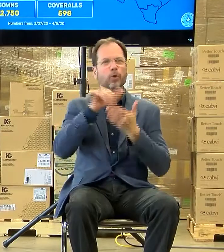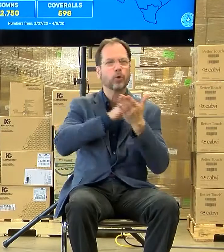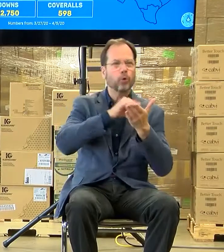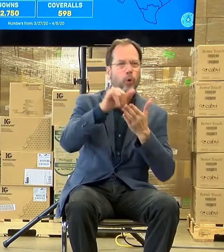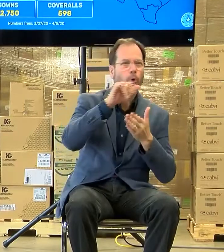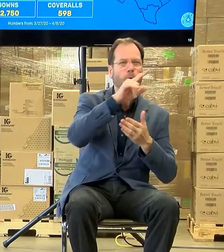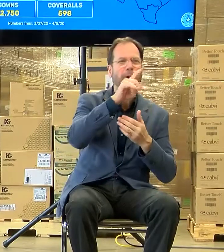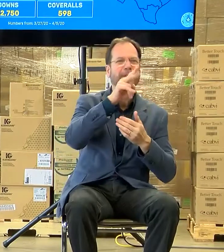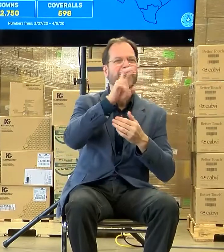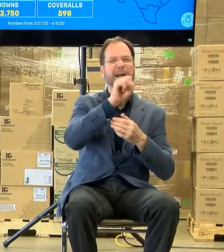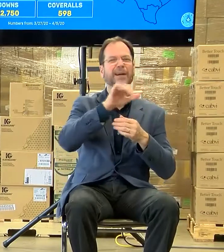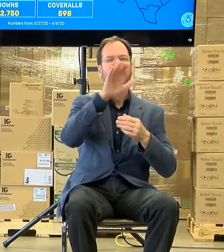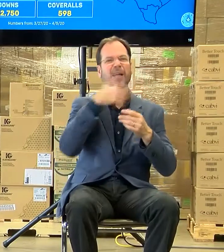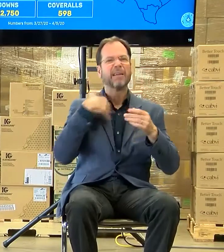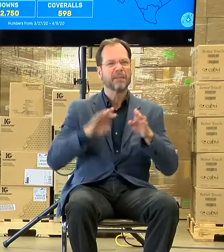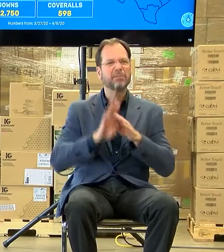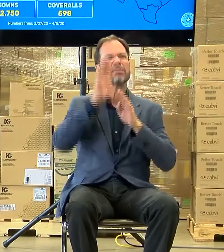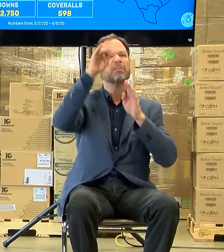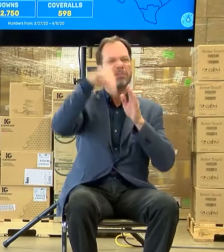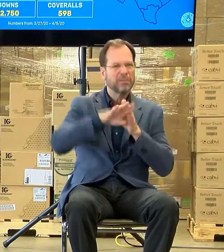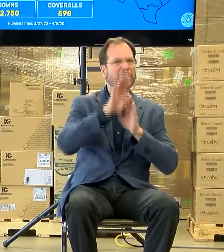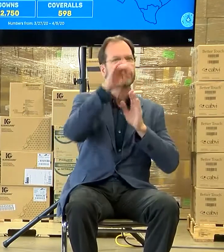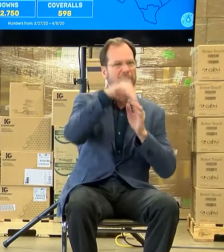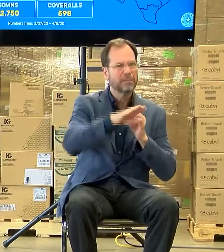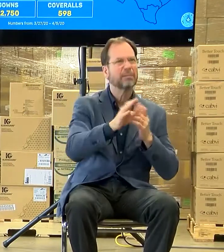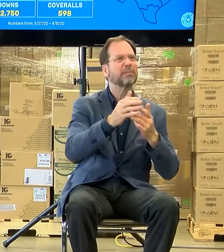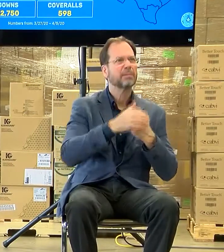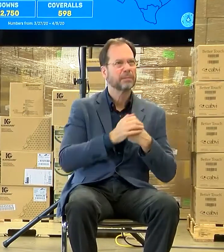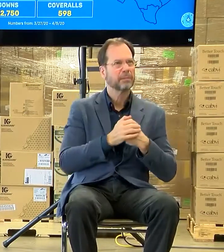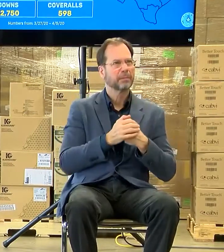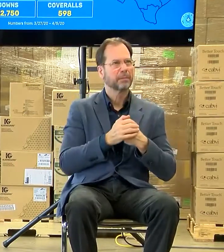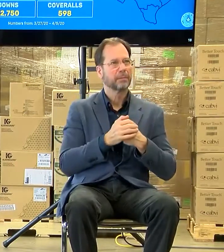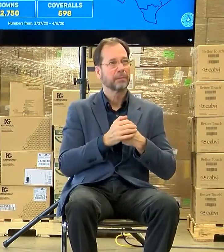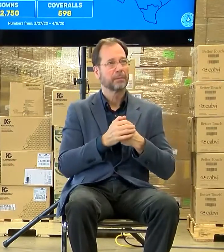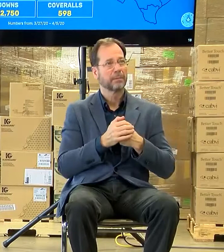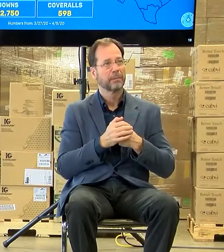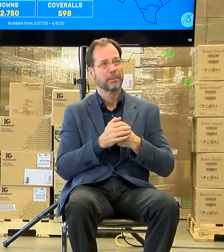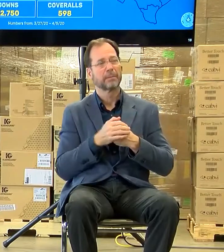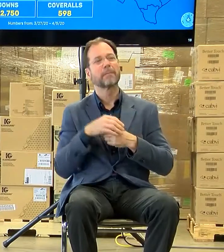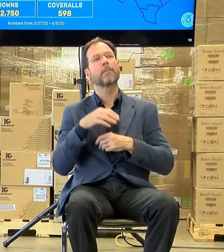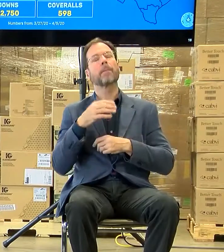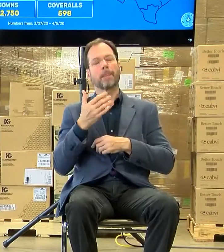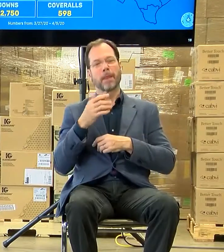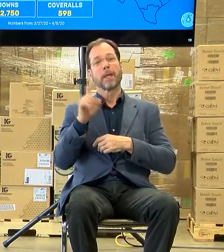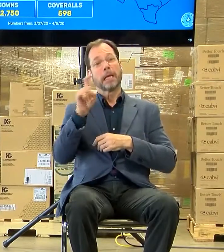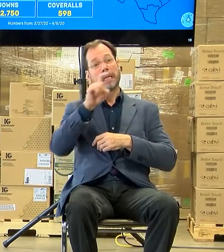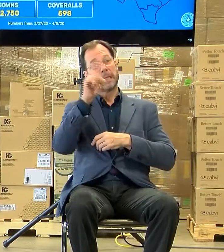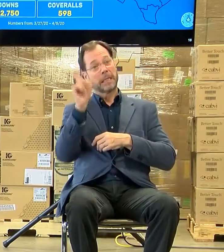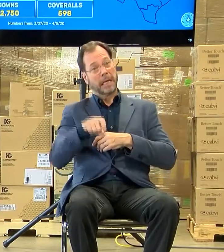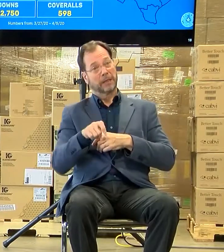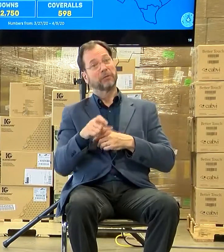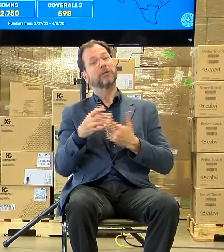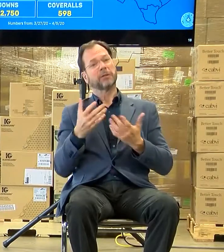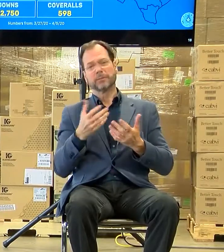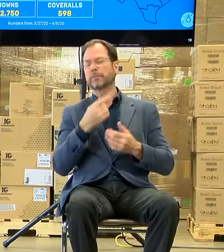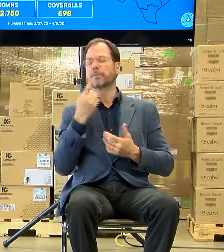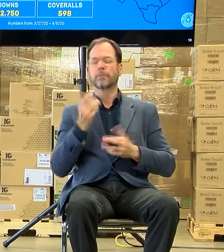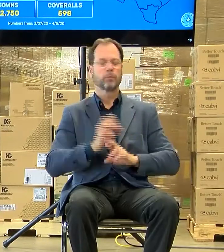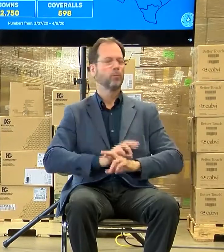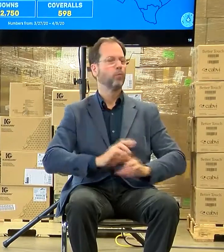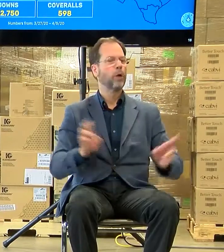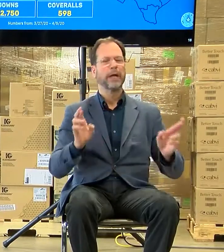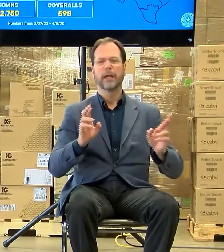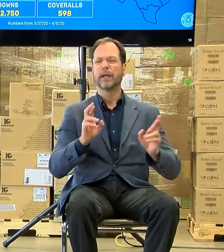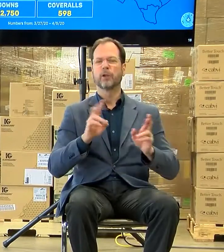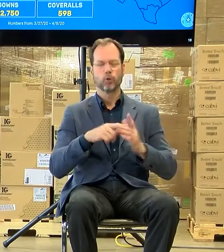as the virus peaks at different times in different places? So Texas is always ready to step